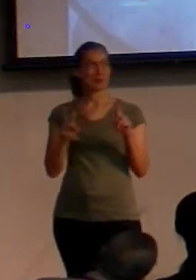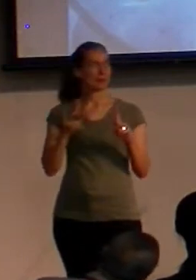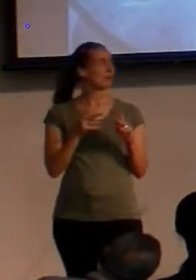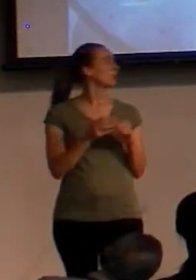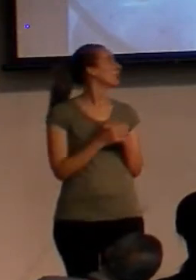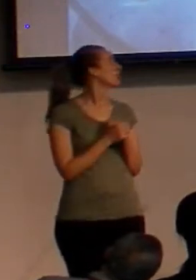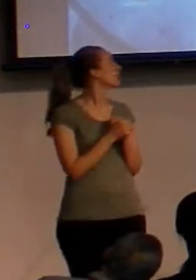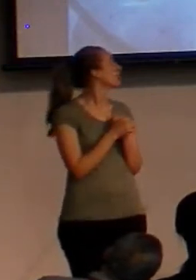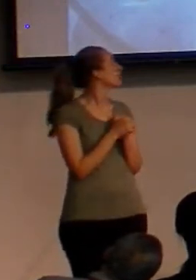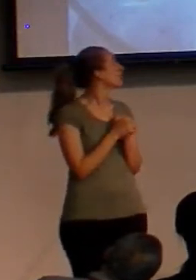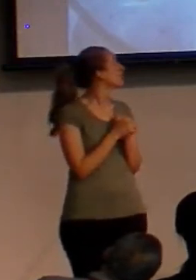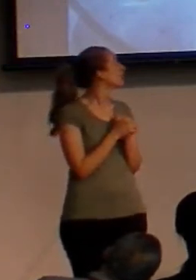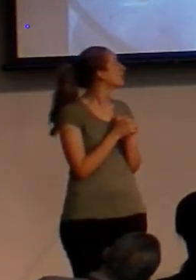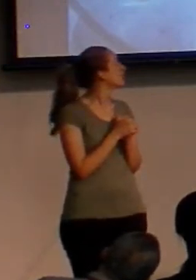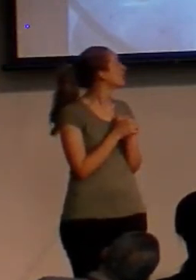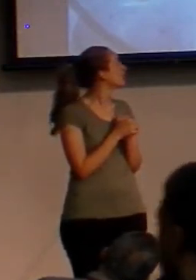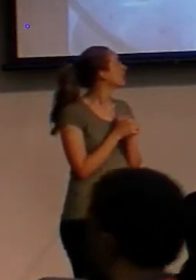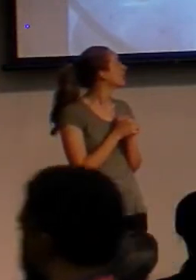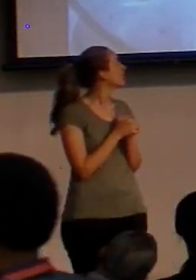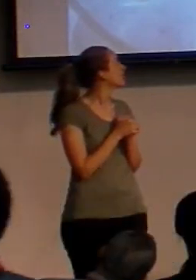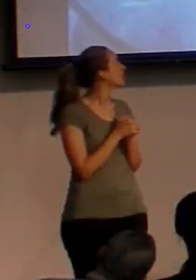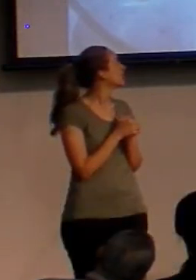top left is